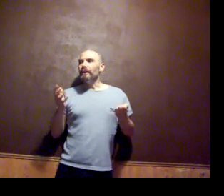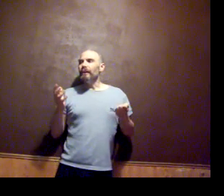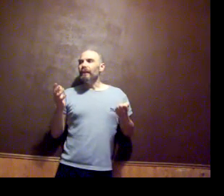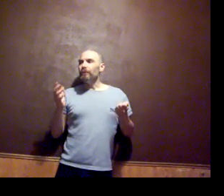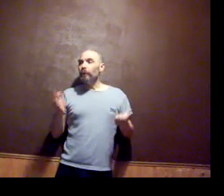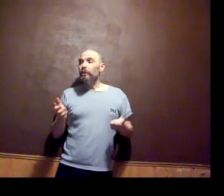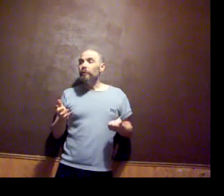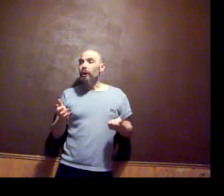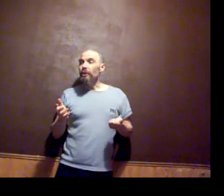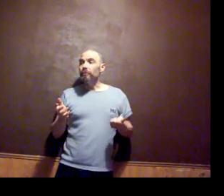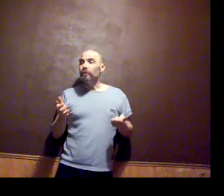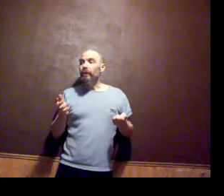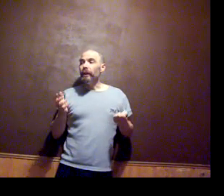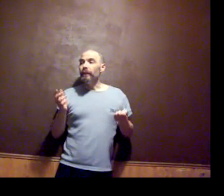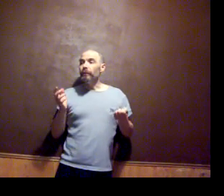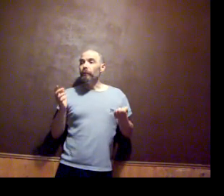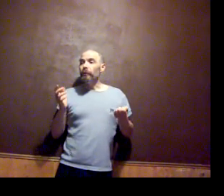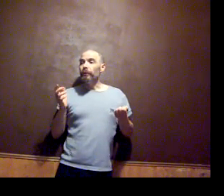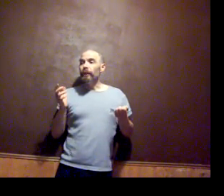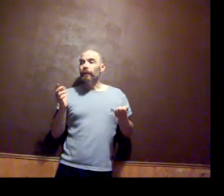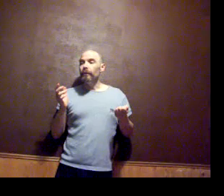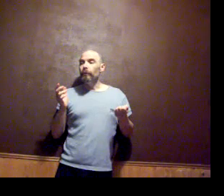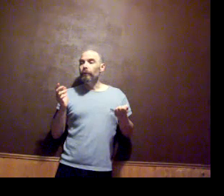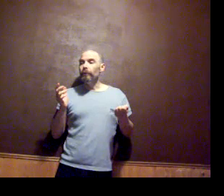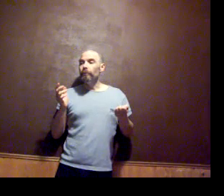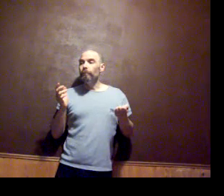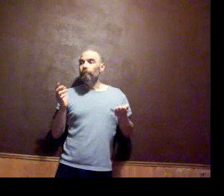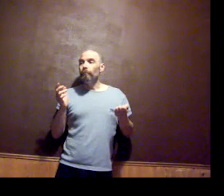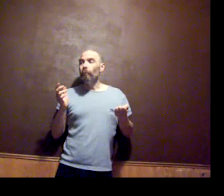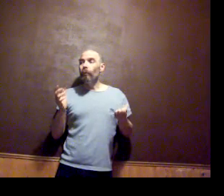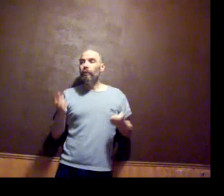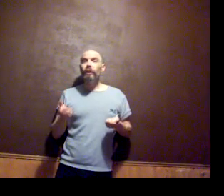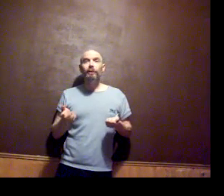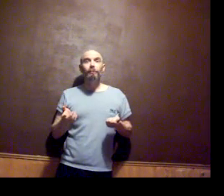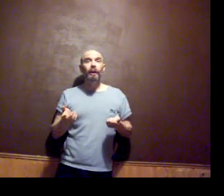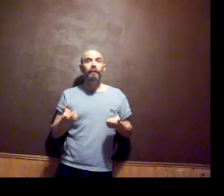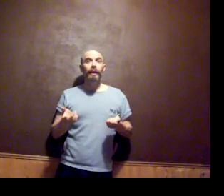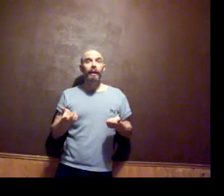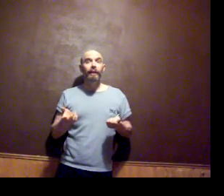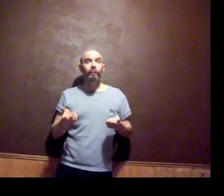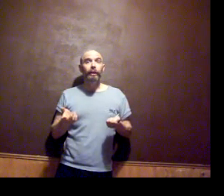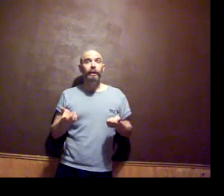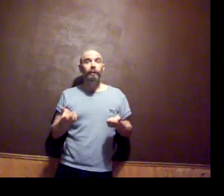As quickly as possible, and with more thoughts in mind than I have right now,